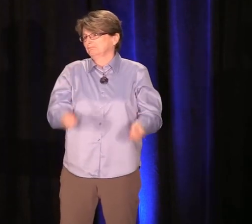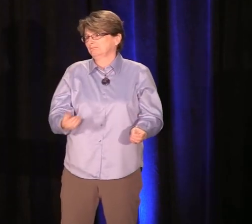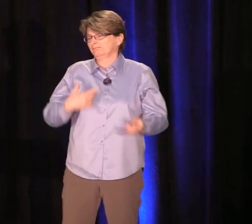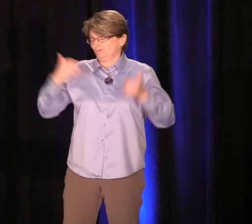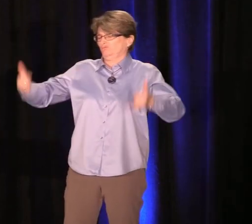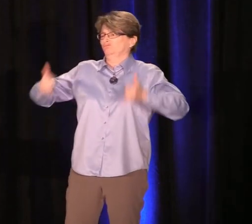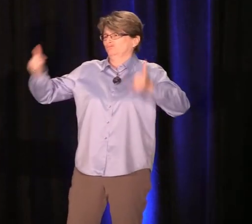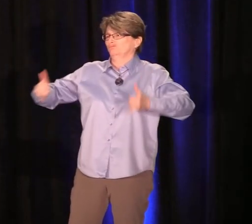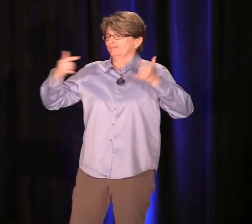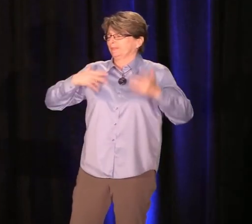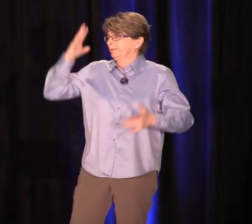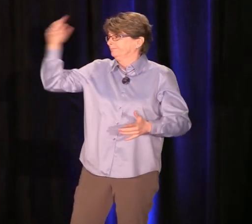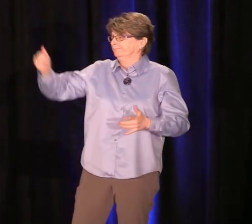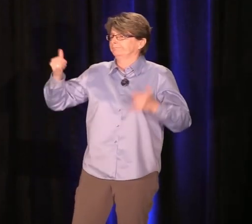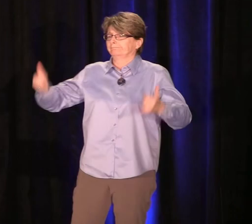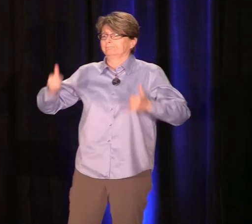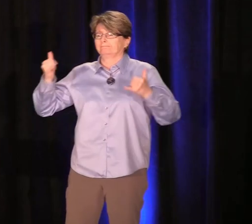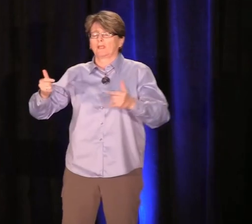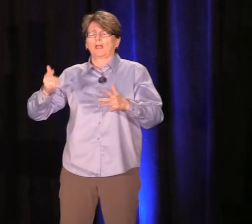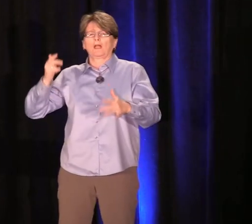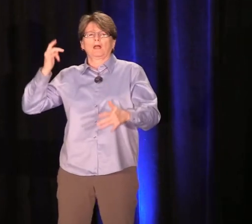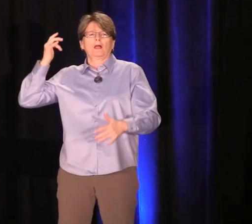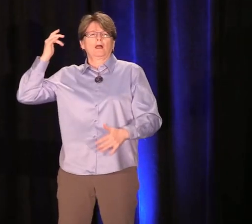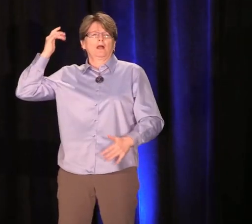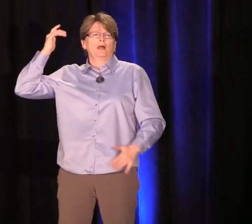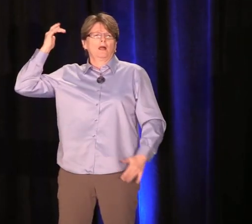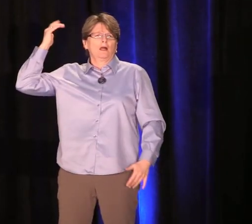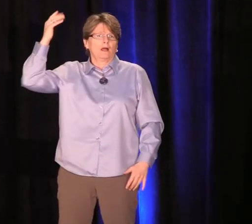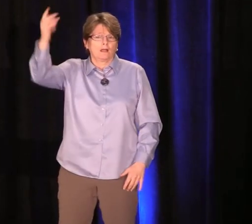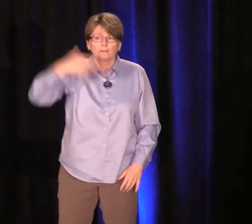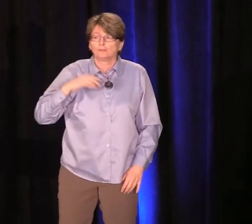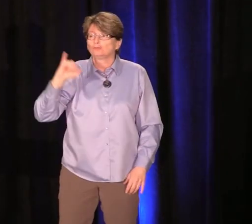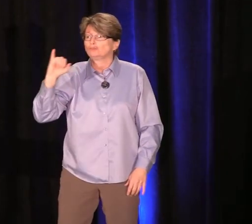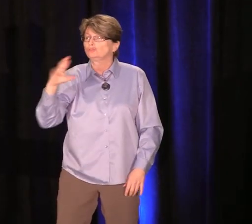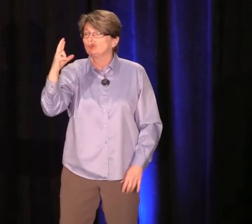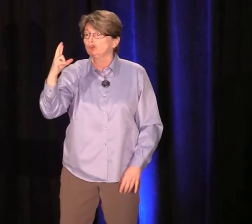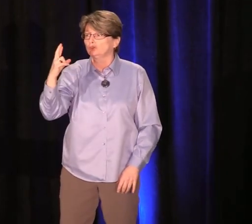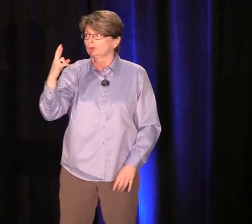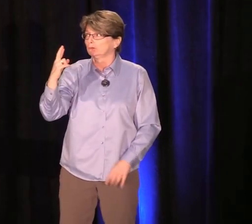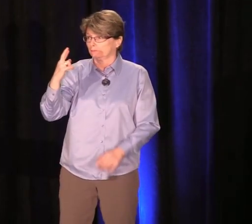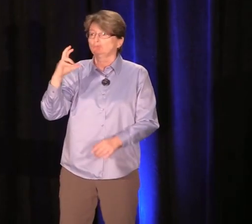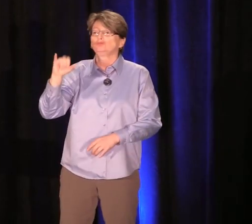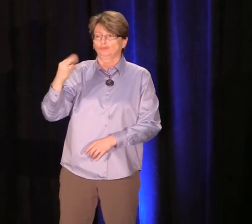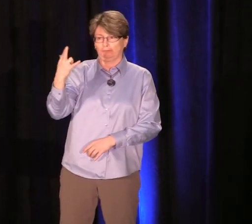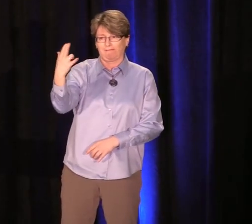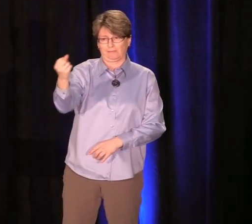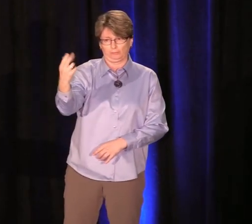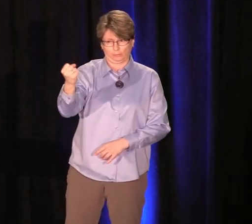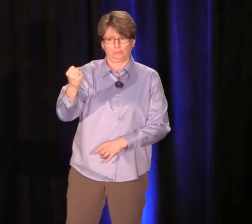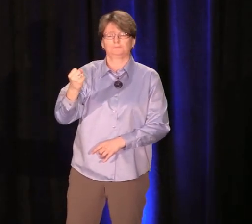I didn't know what that meant, but I just kept it in the back of my head and I went back and played outside.